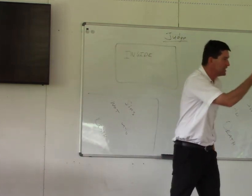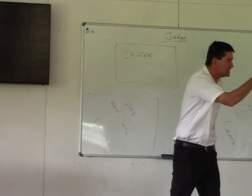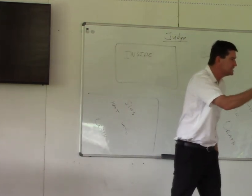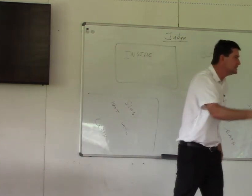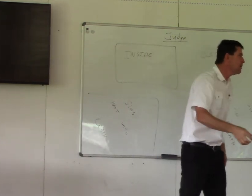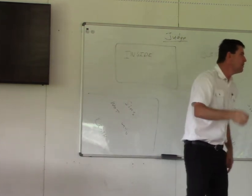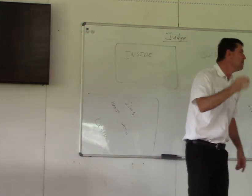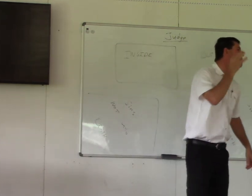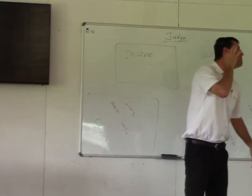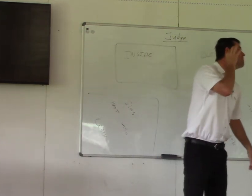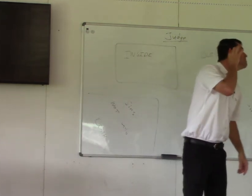his